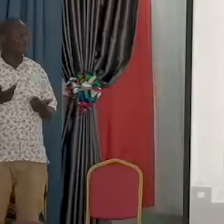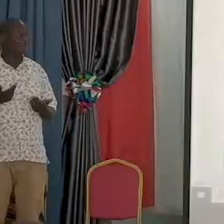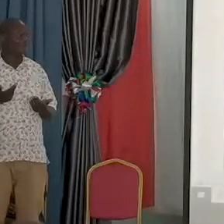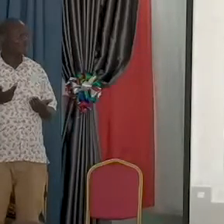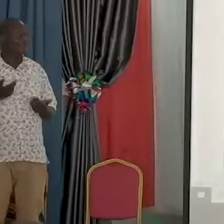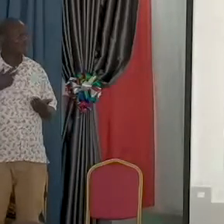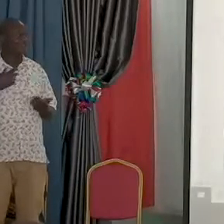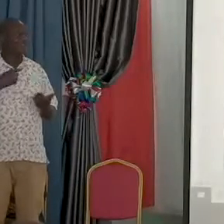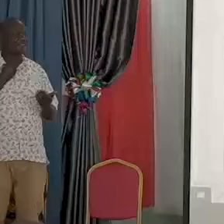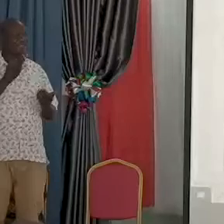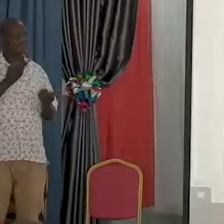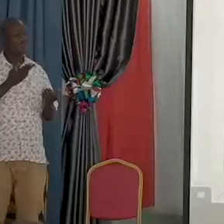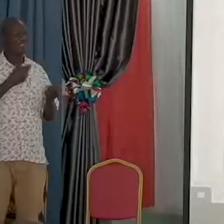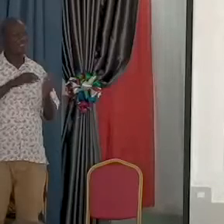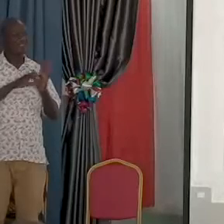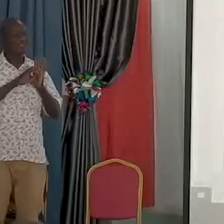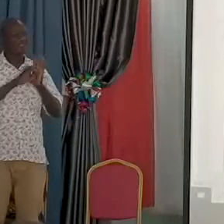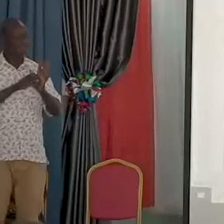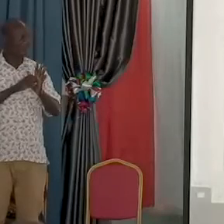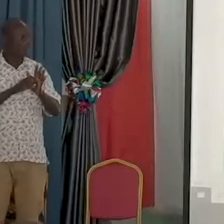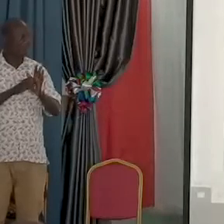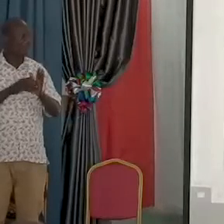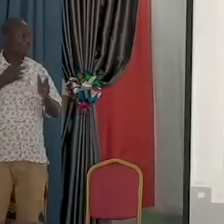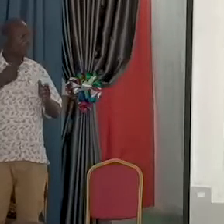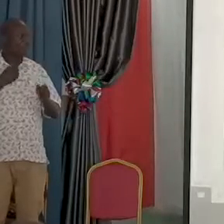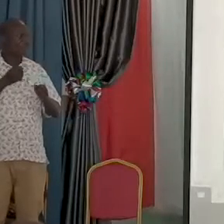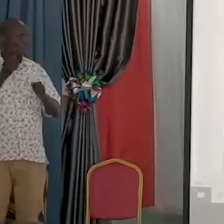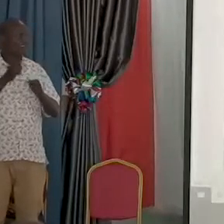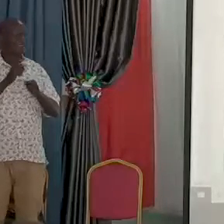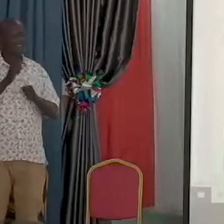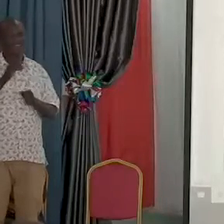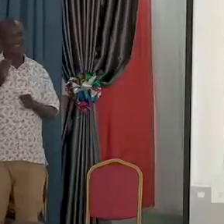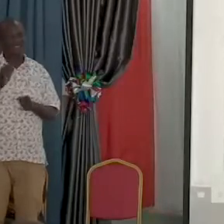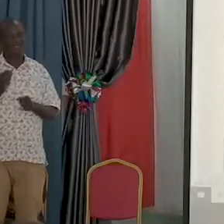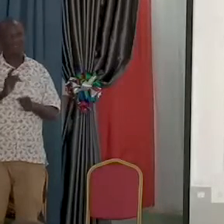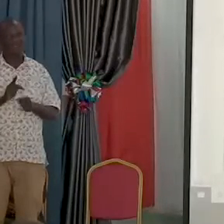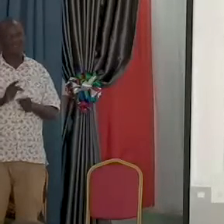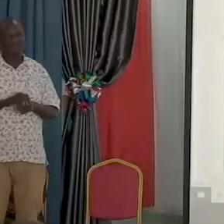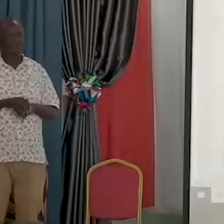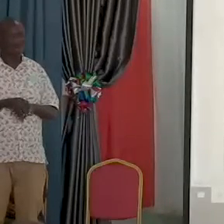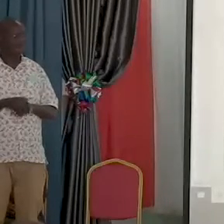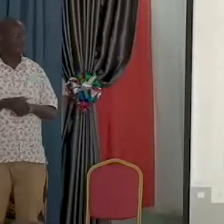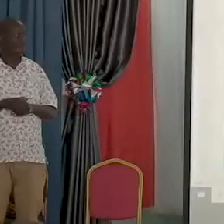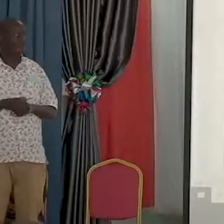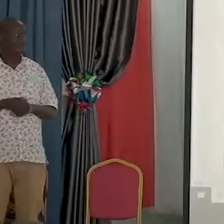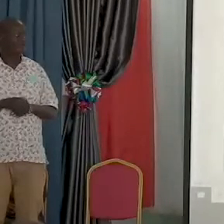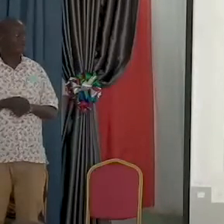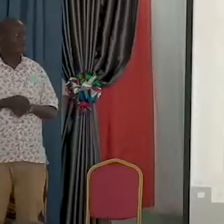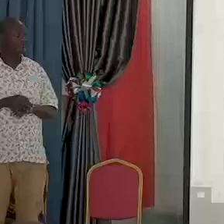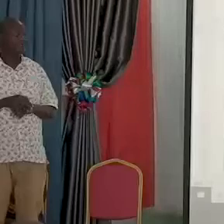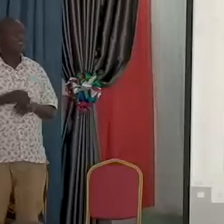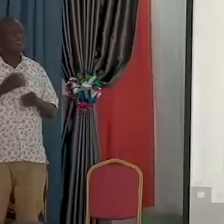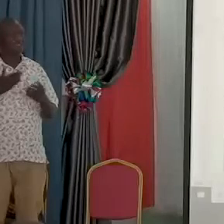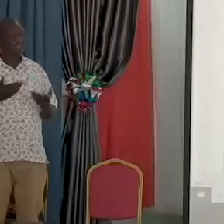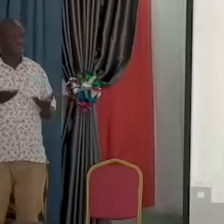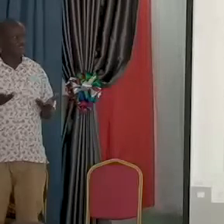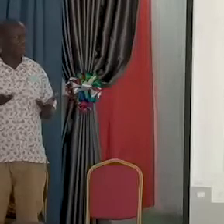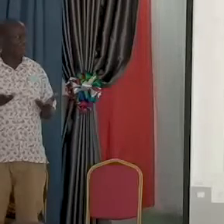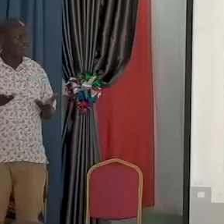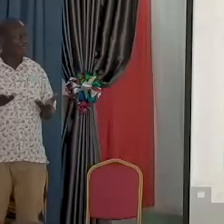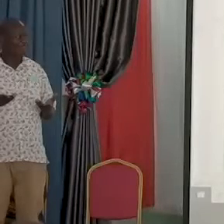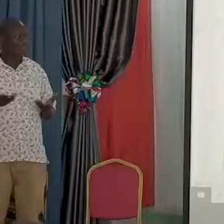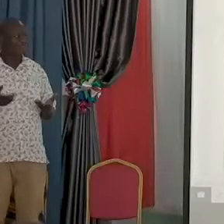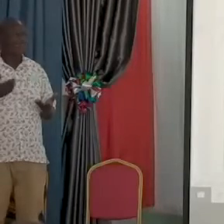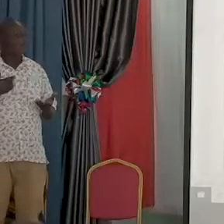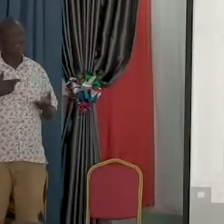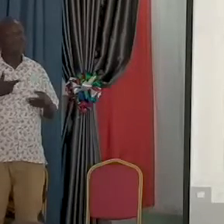an example of a task that might be done in a school like this. And this is where I can be very stubborn and I